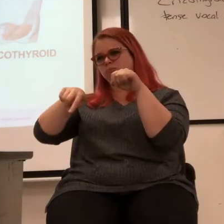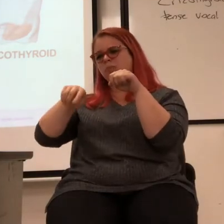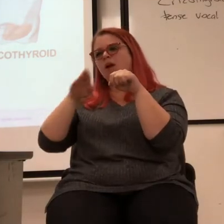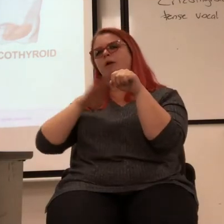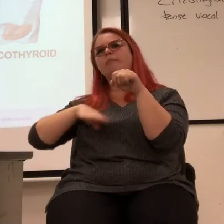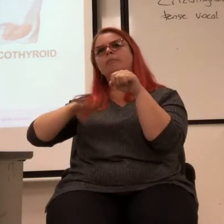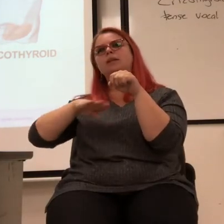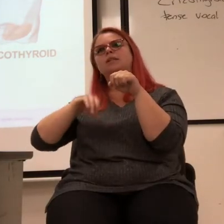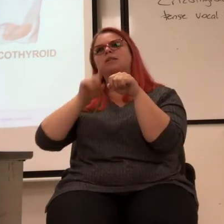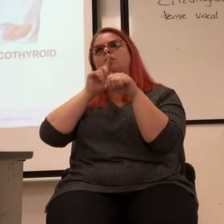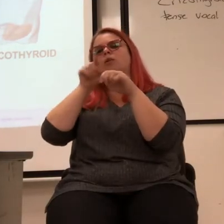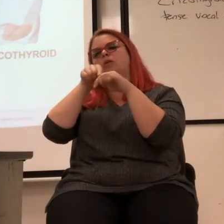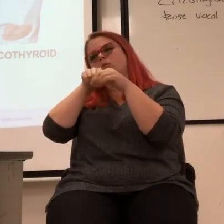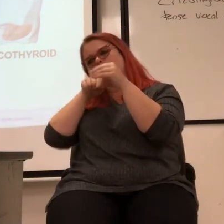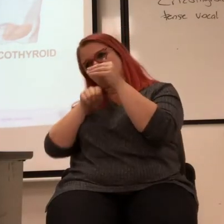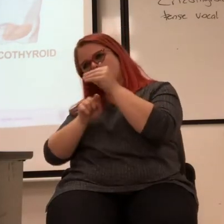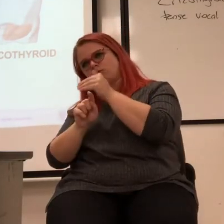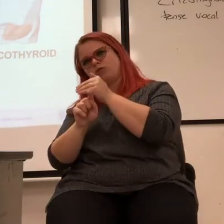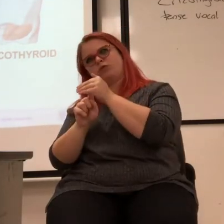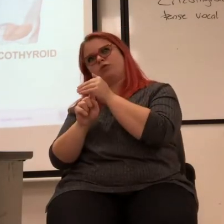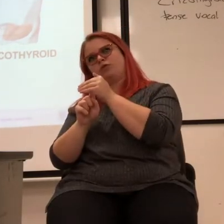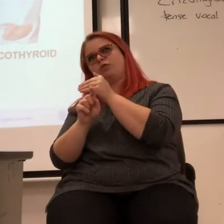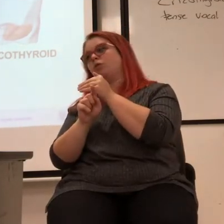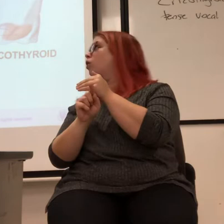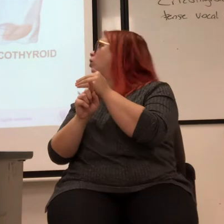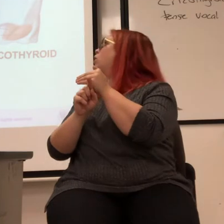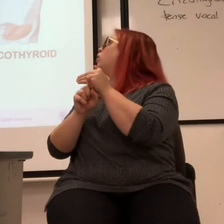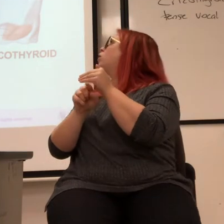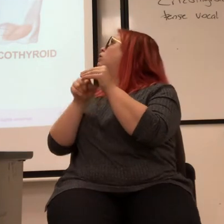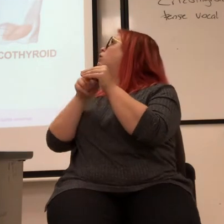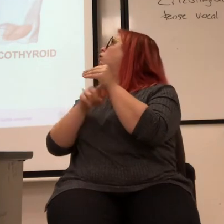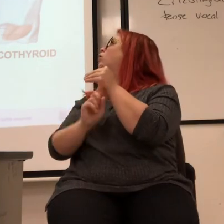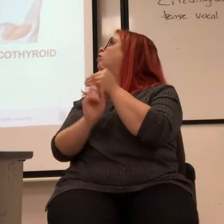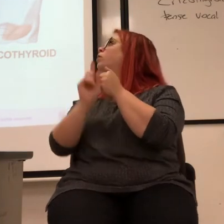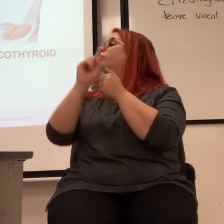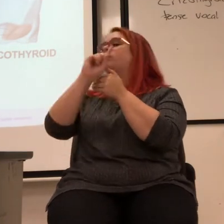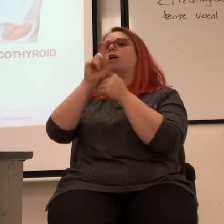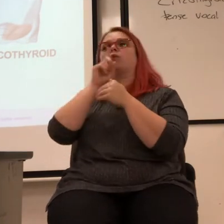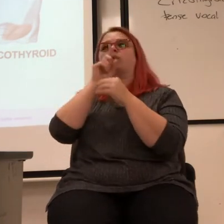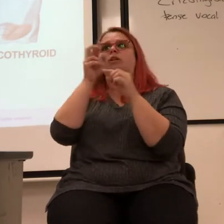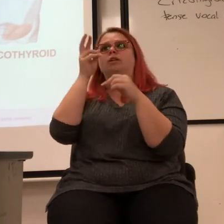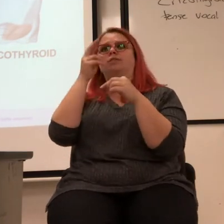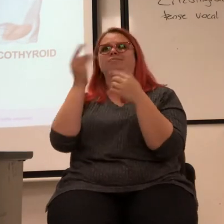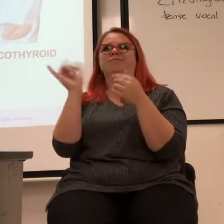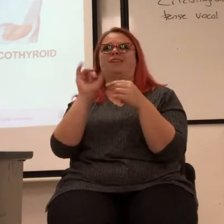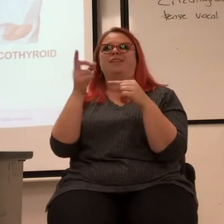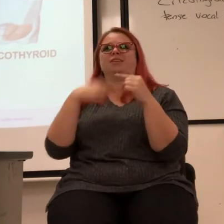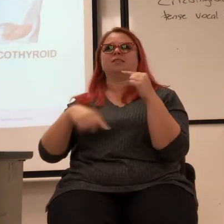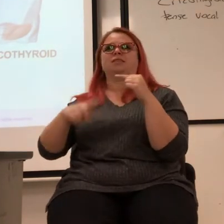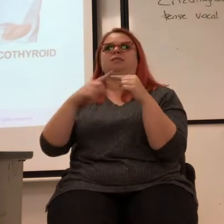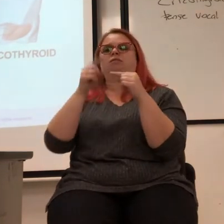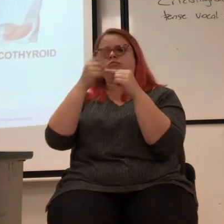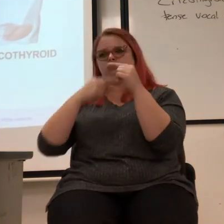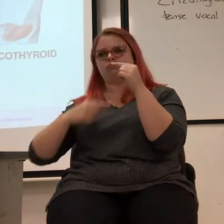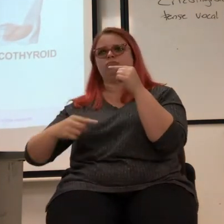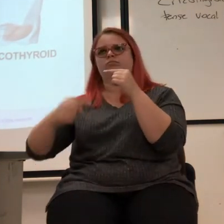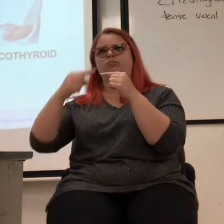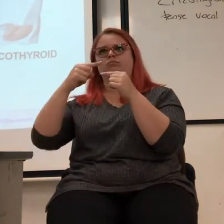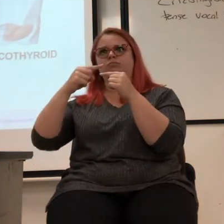basically goes under the back. It's recurrent, okay? Goes under, comes back. It's the brachial